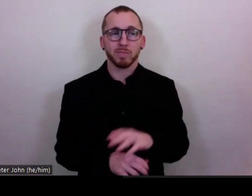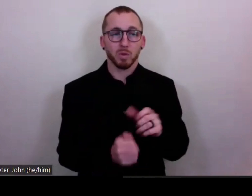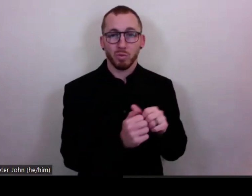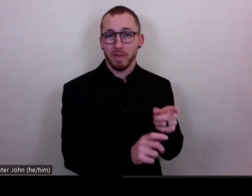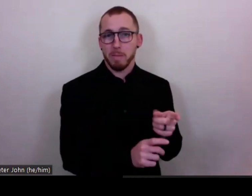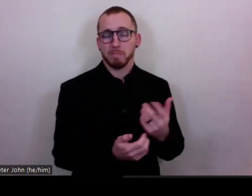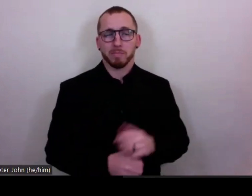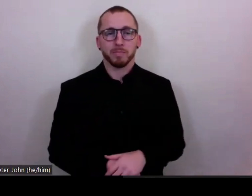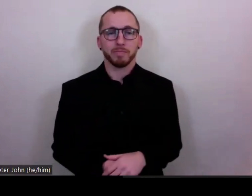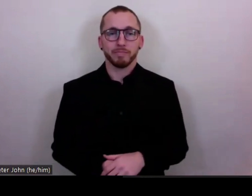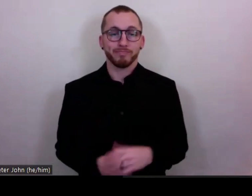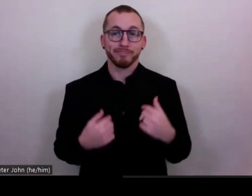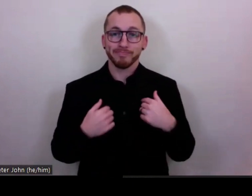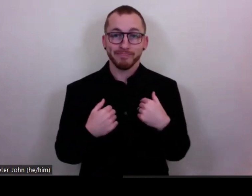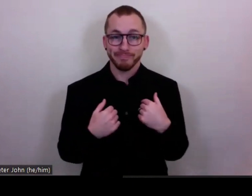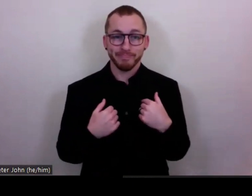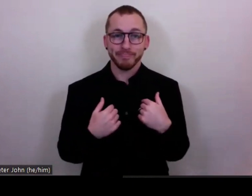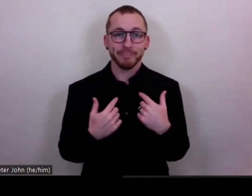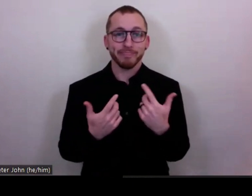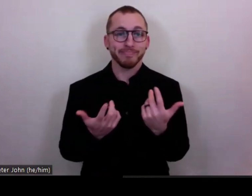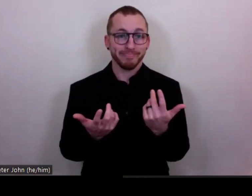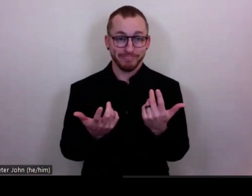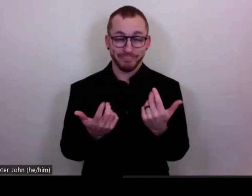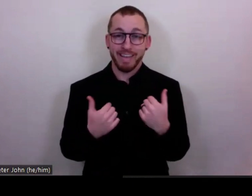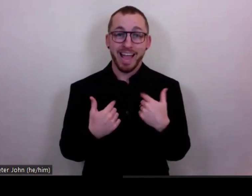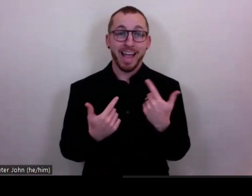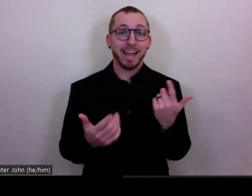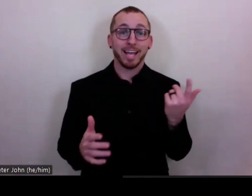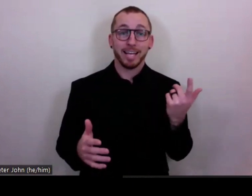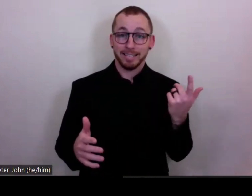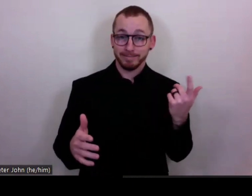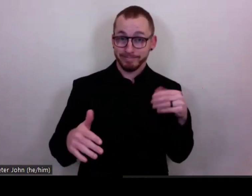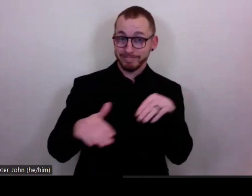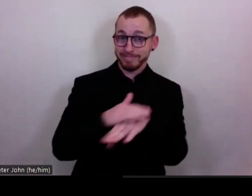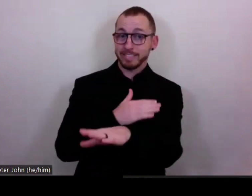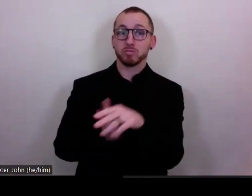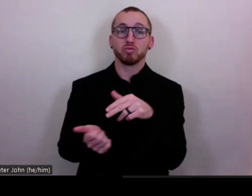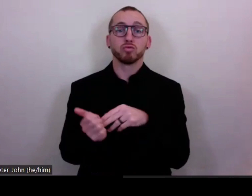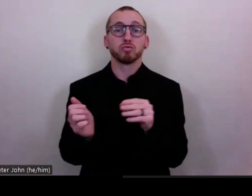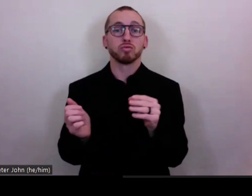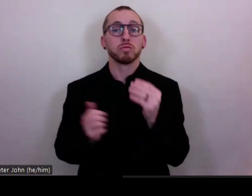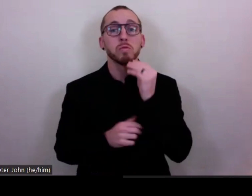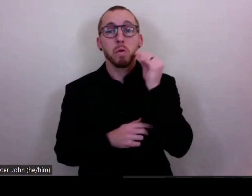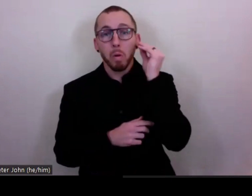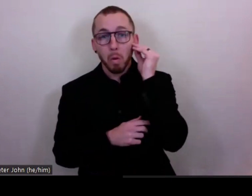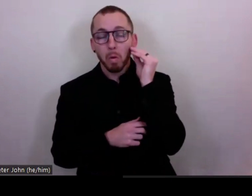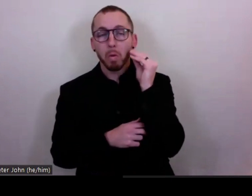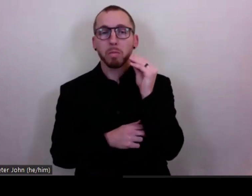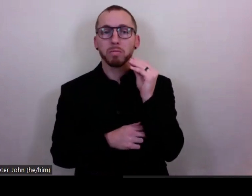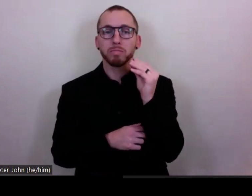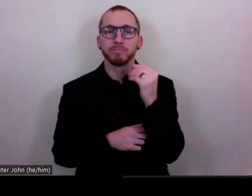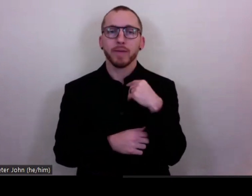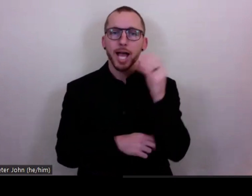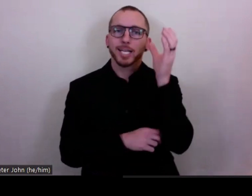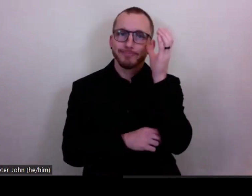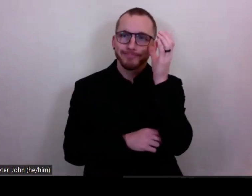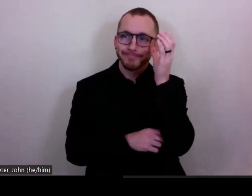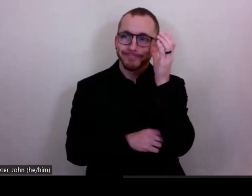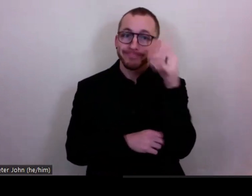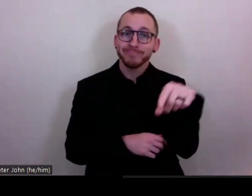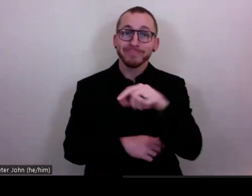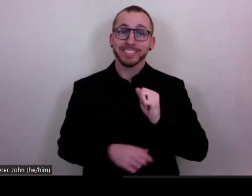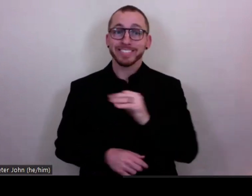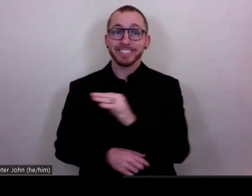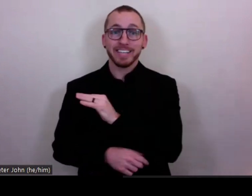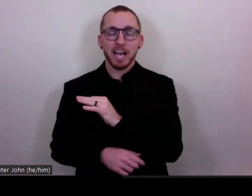do is listen to people complaining, and I mean the staff complaining about how this person is so